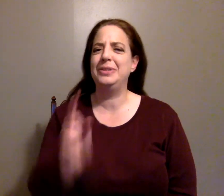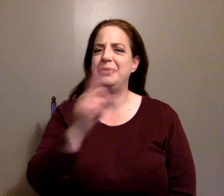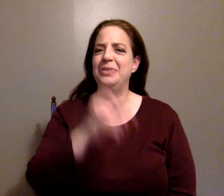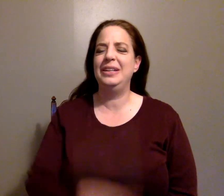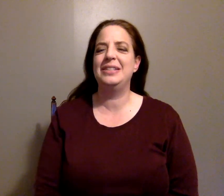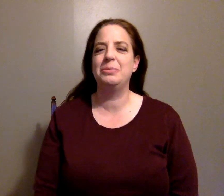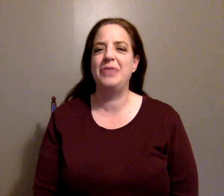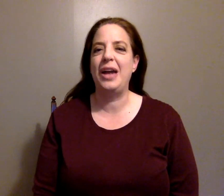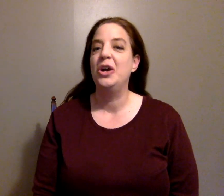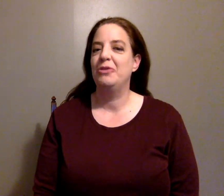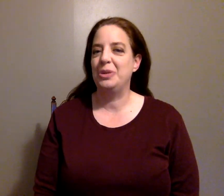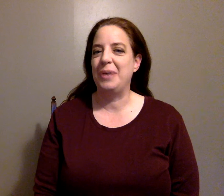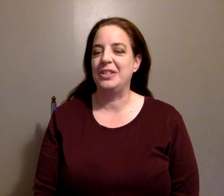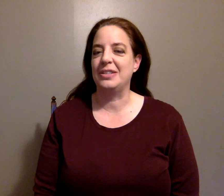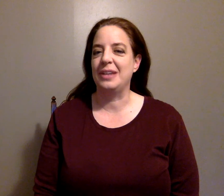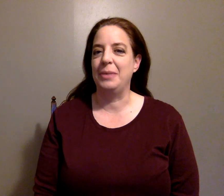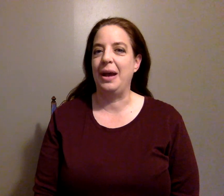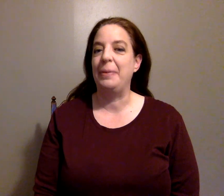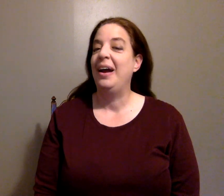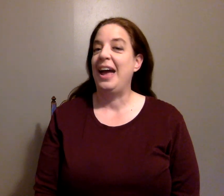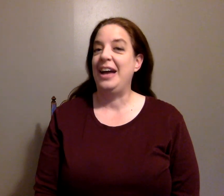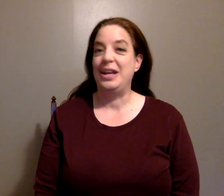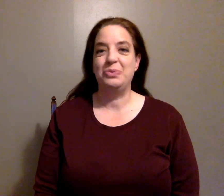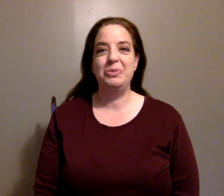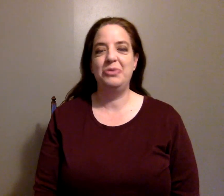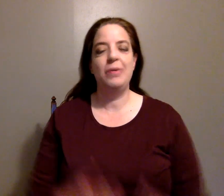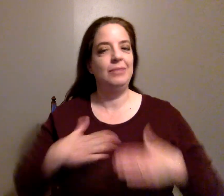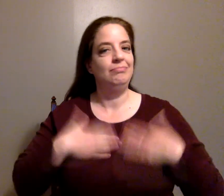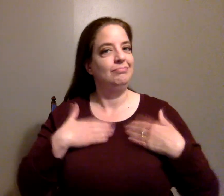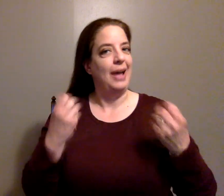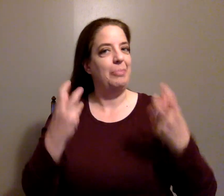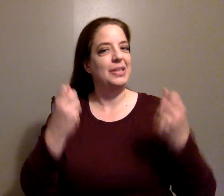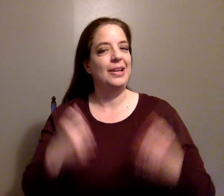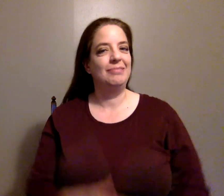definitely need some of that for your projects coming up. And as we move forward, happy signing.